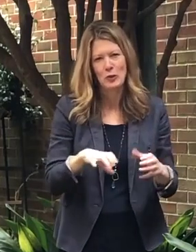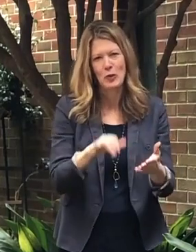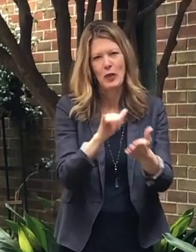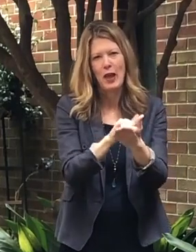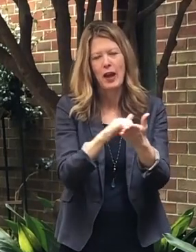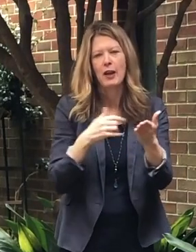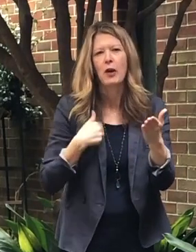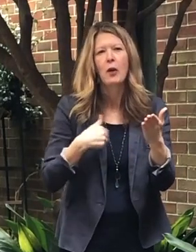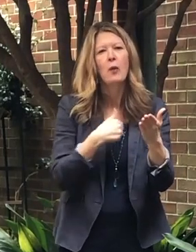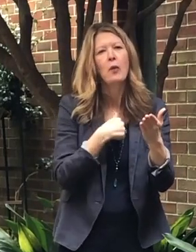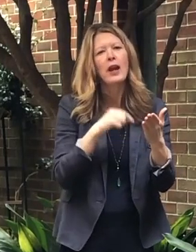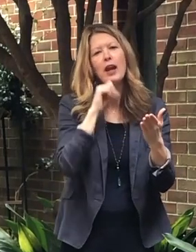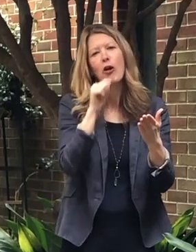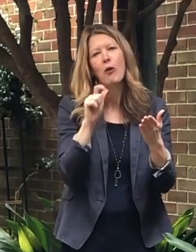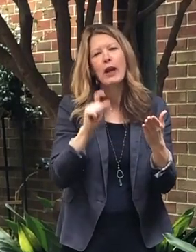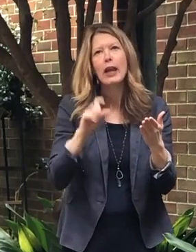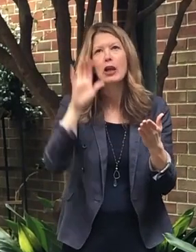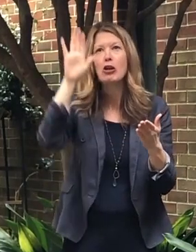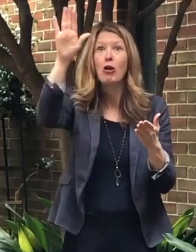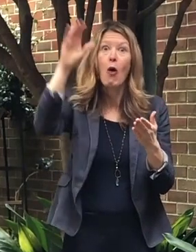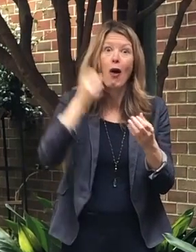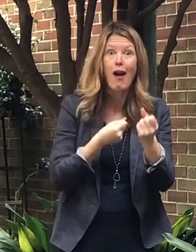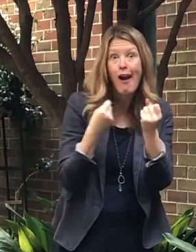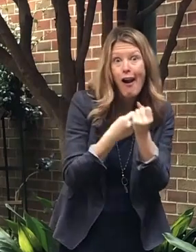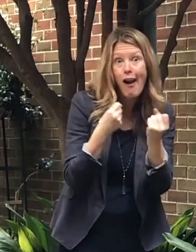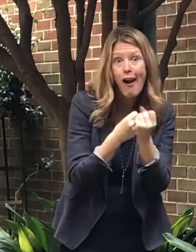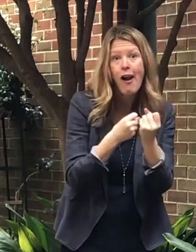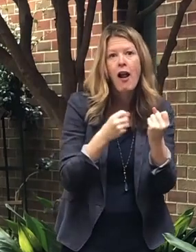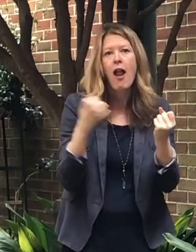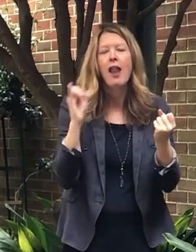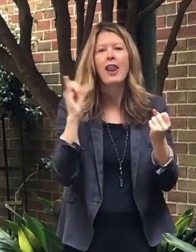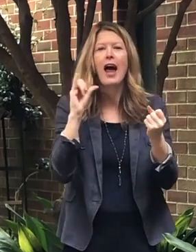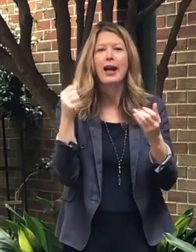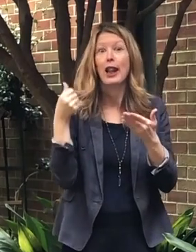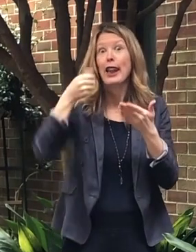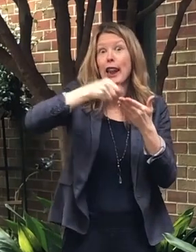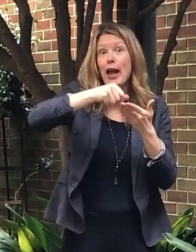of recommendation to you or from you, do we?